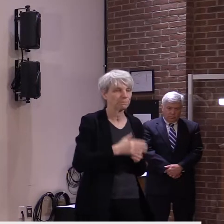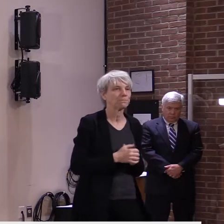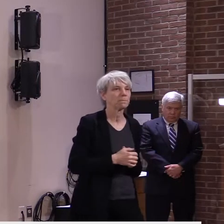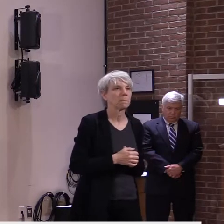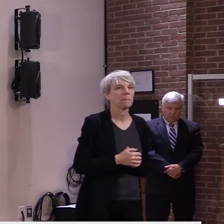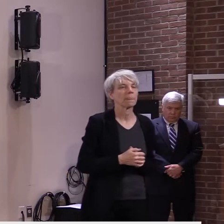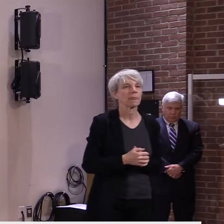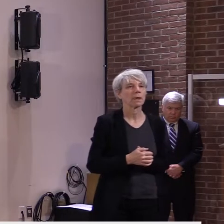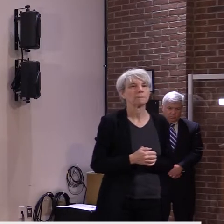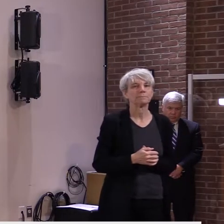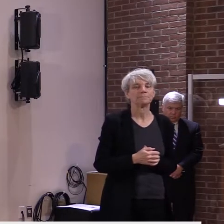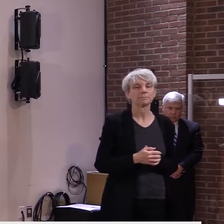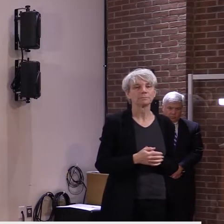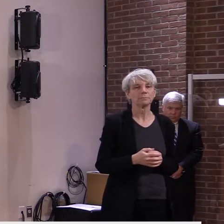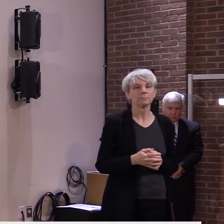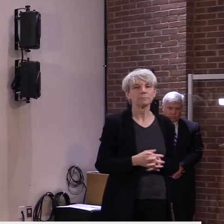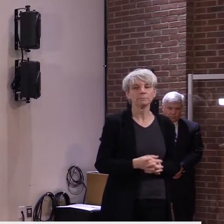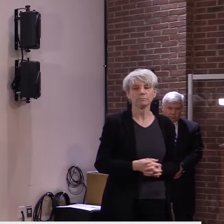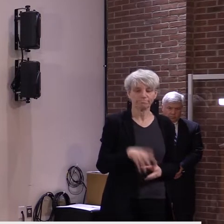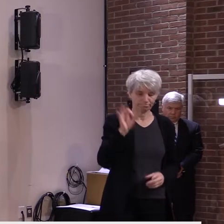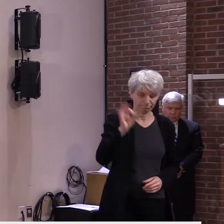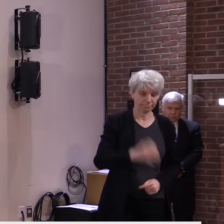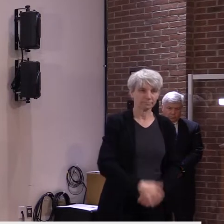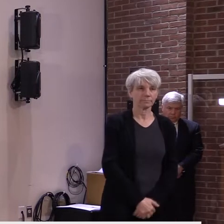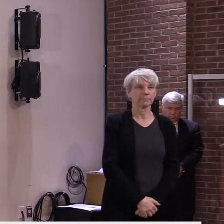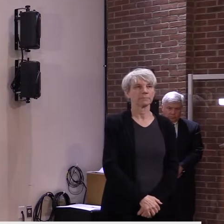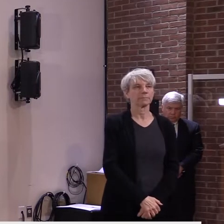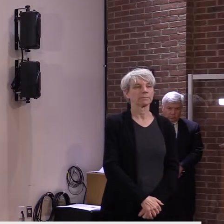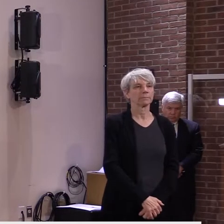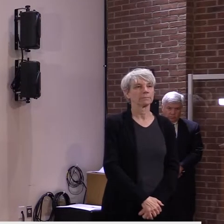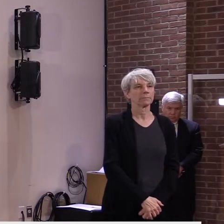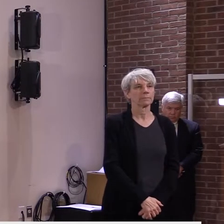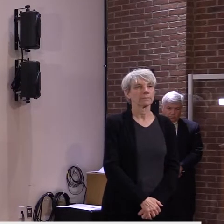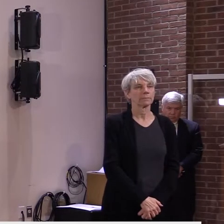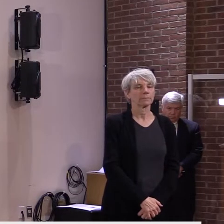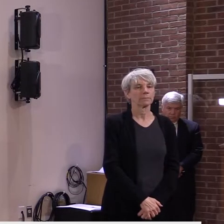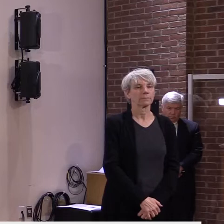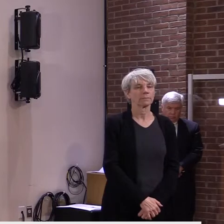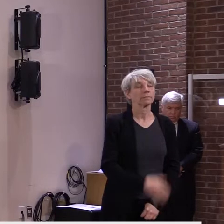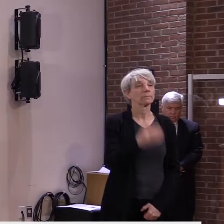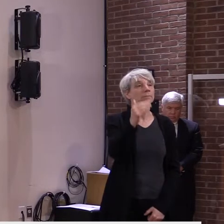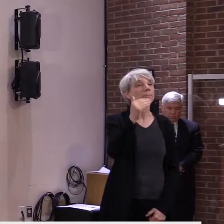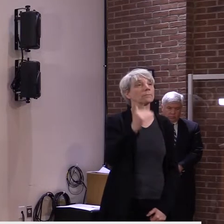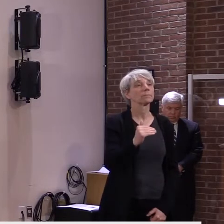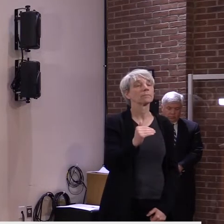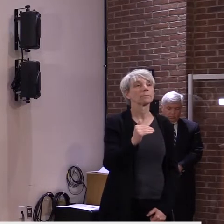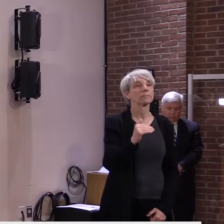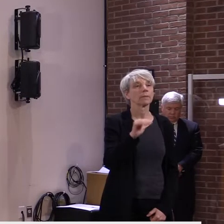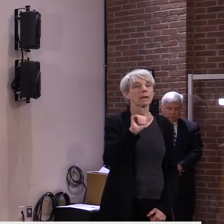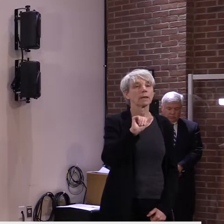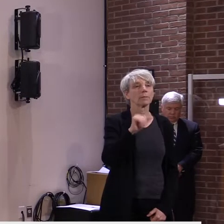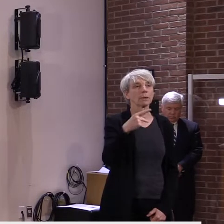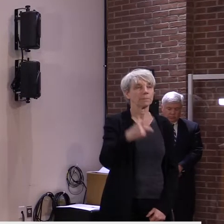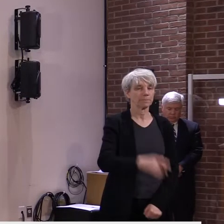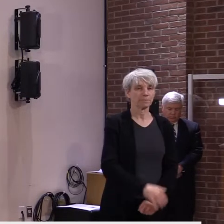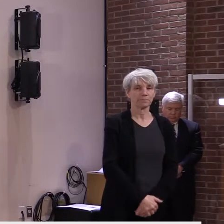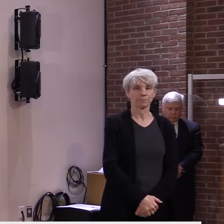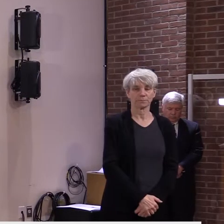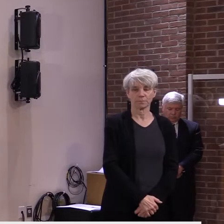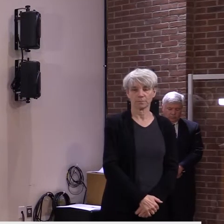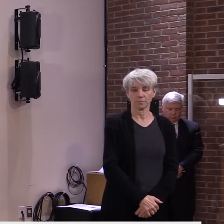All right. Great. Thank you very much, Commissioner. Absolutely. Lisa, the AP.